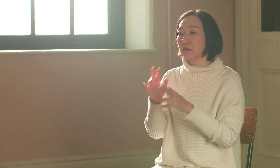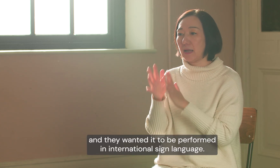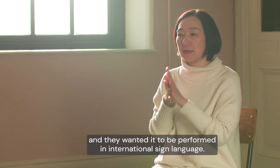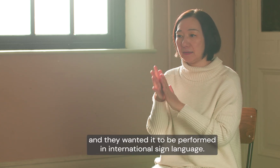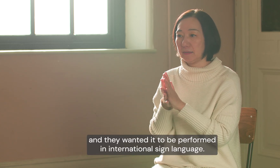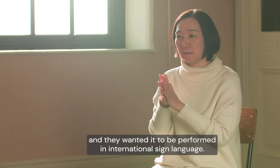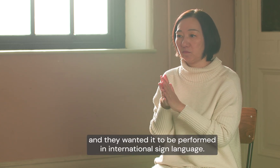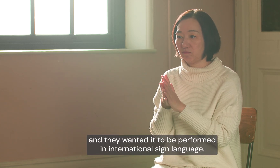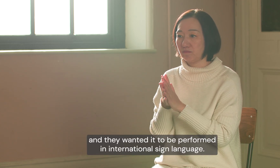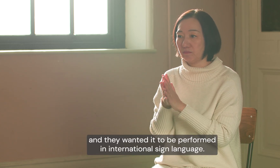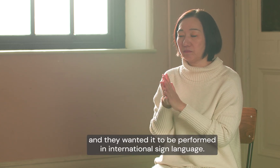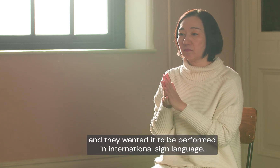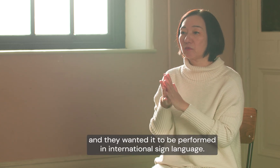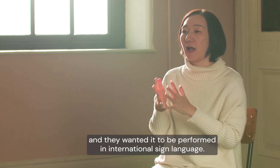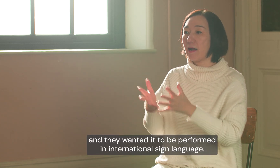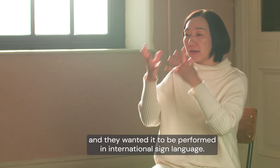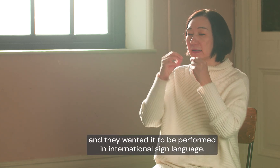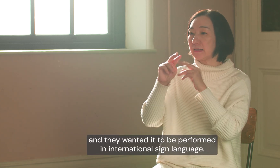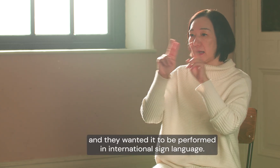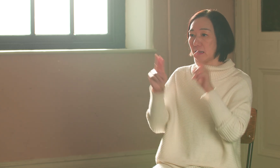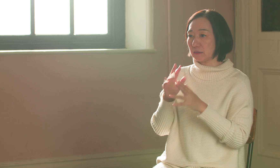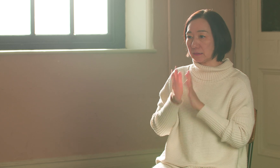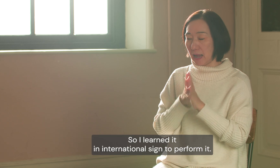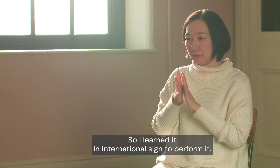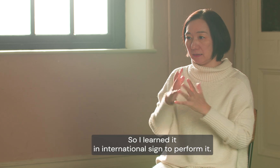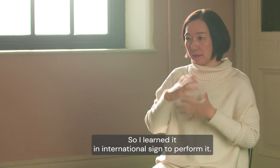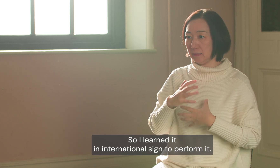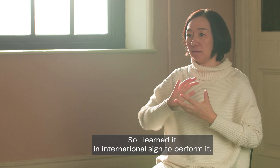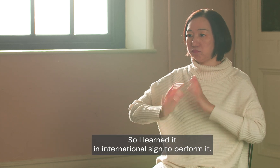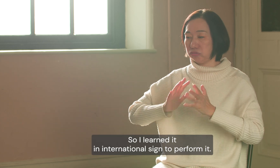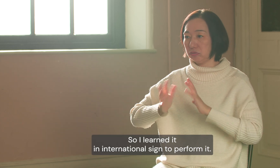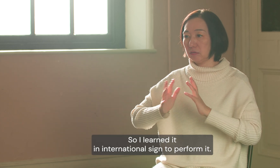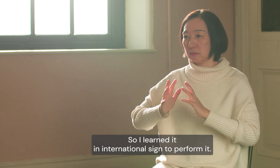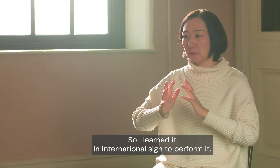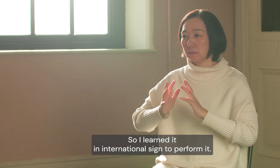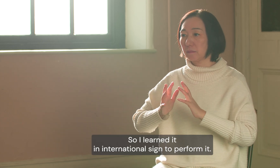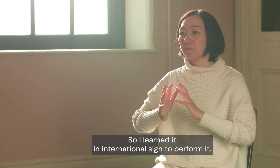And they wanted it to be performed in international sign language. So I learnt it in international sign to perform it.